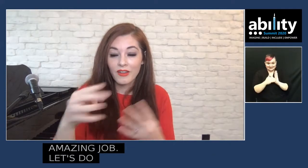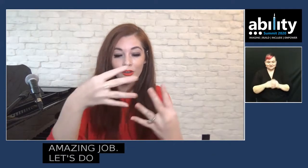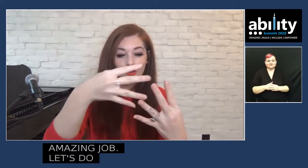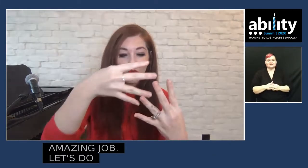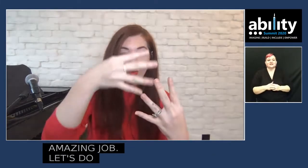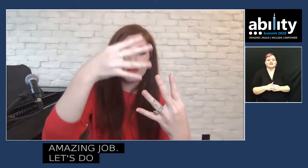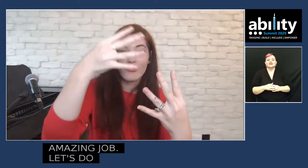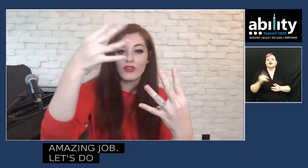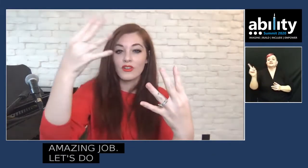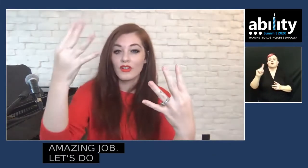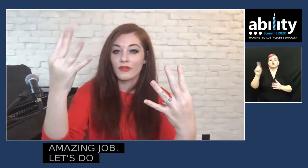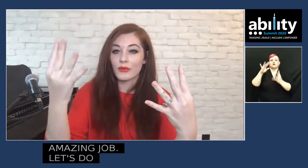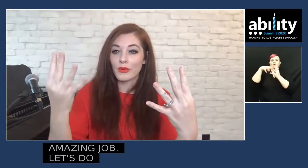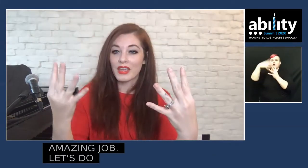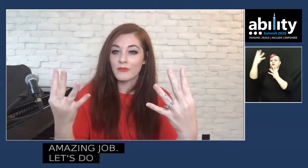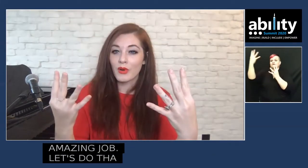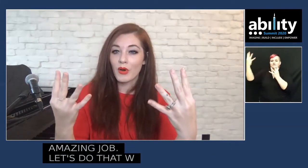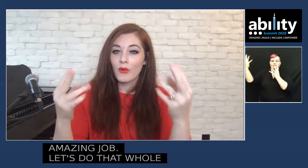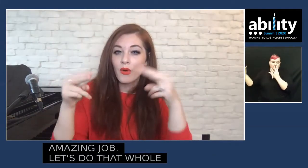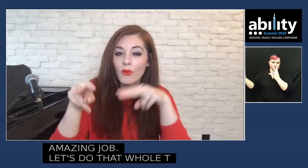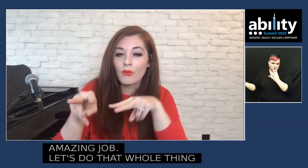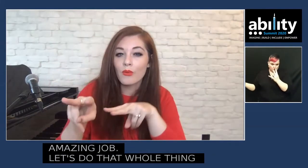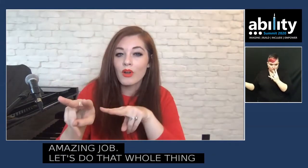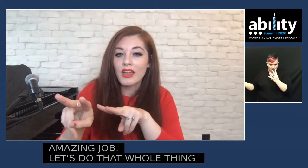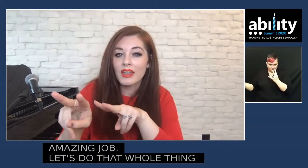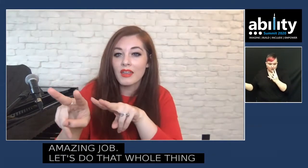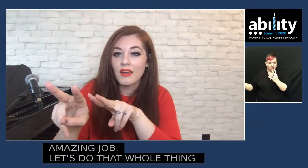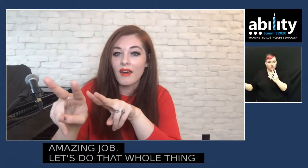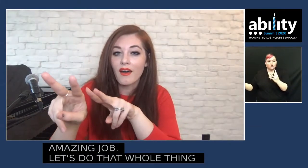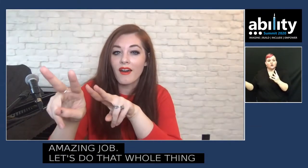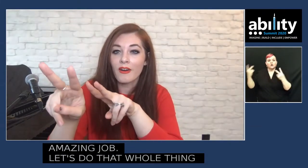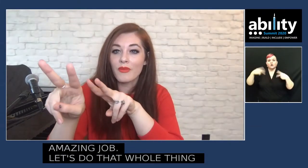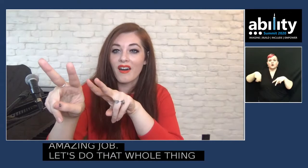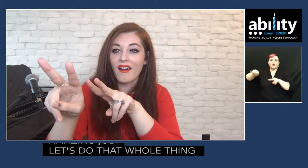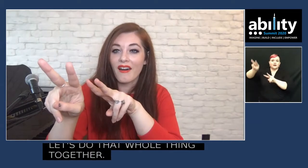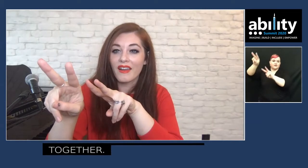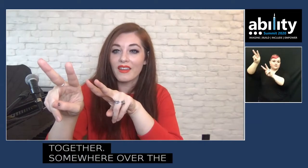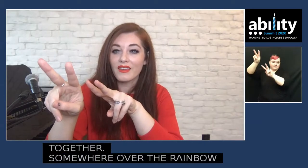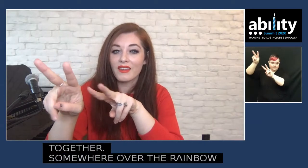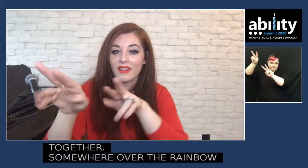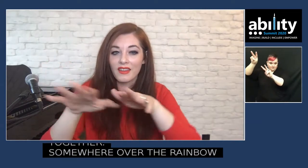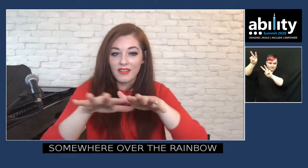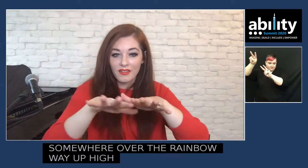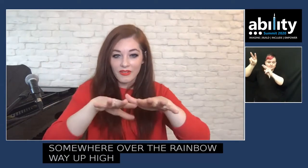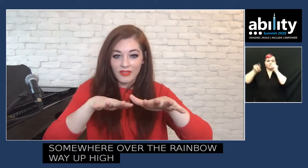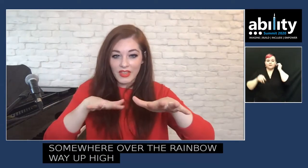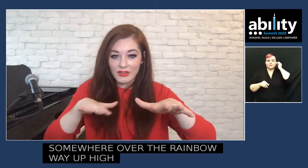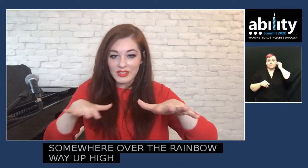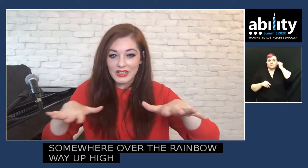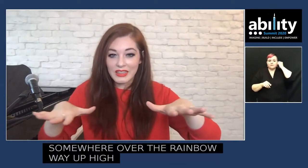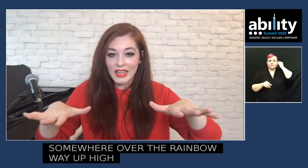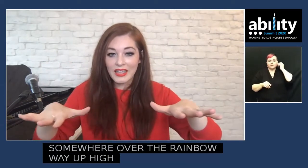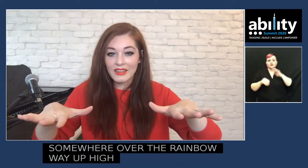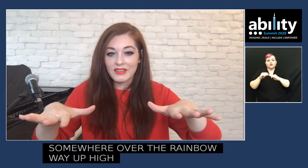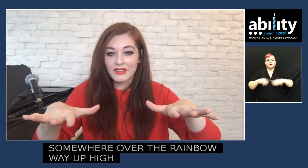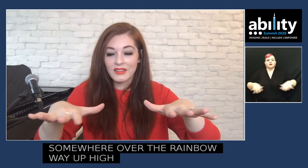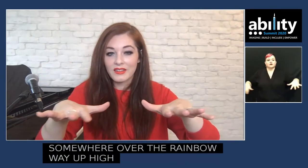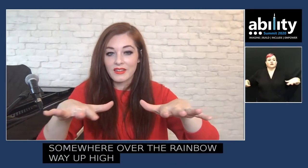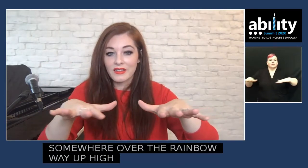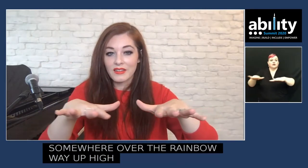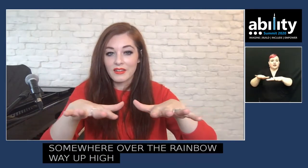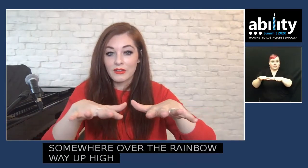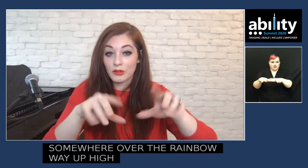Somewhere over the rainbow, way up high, there's a